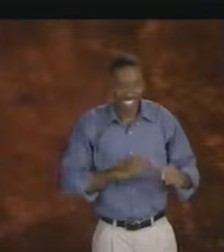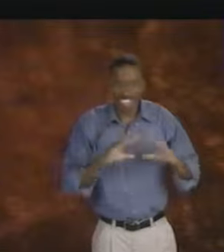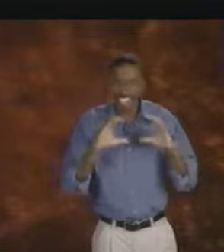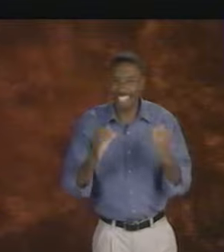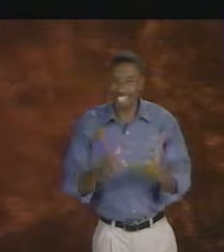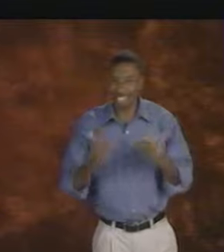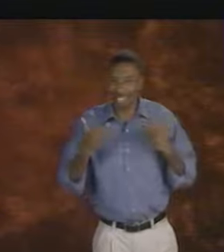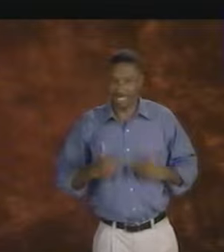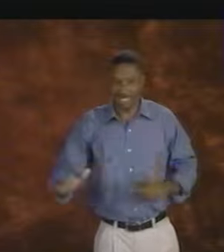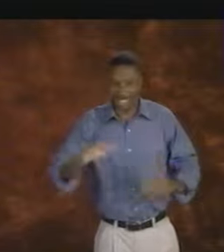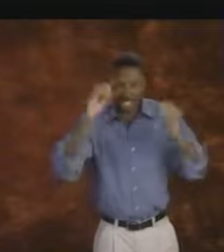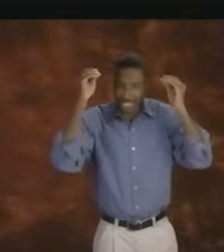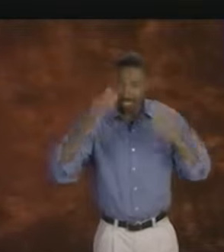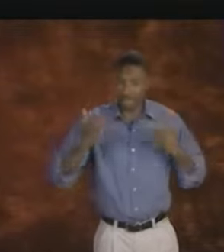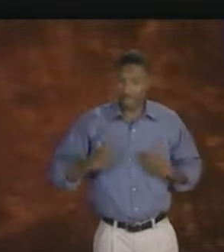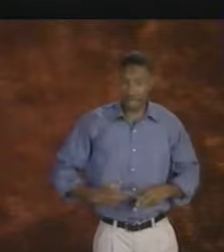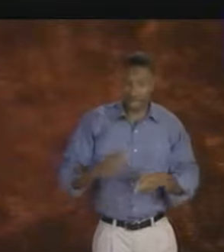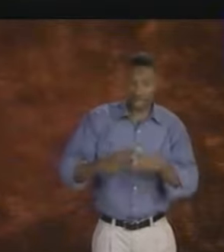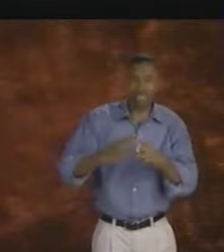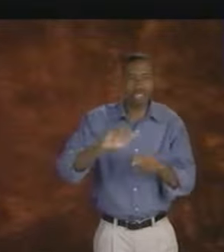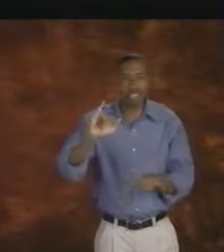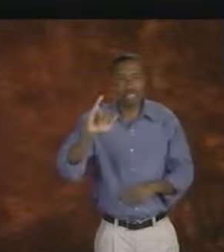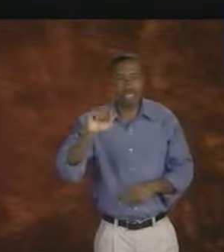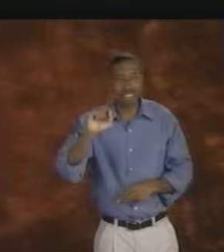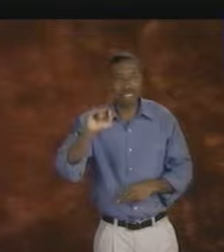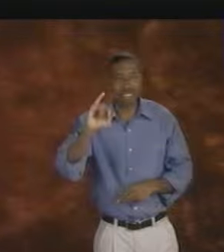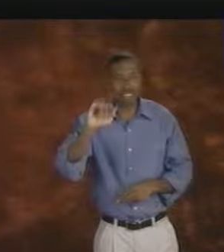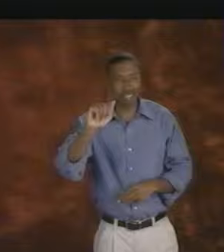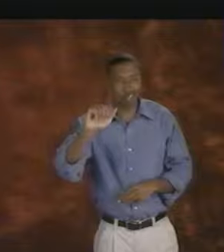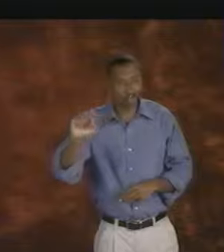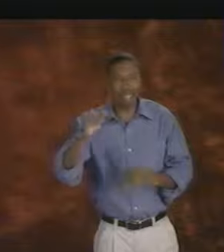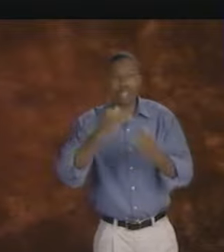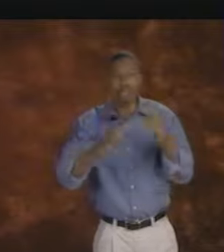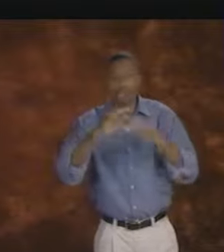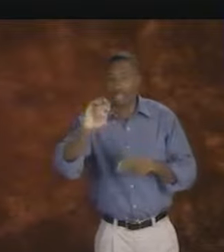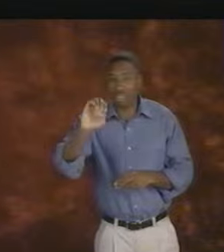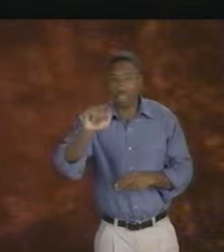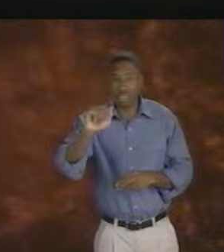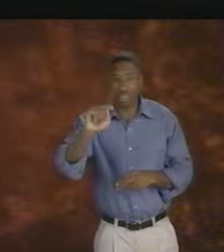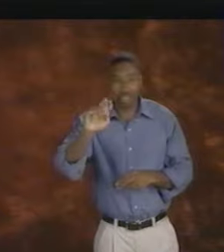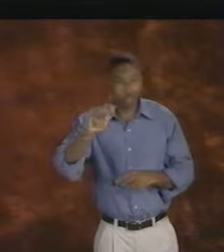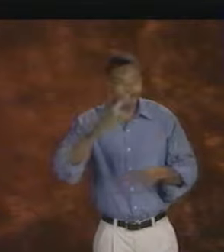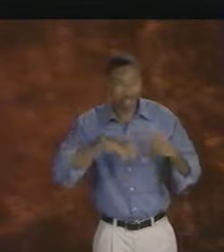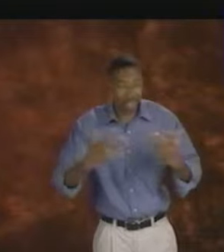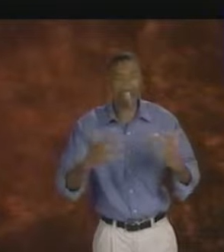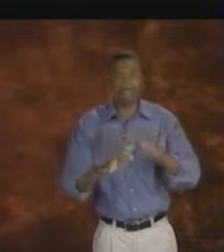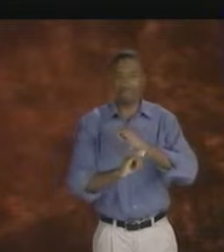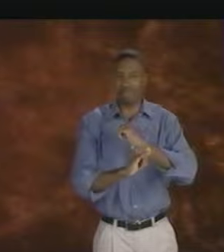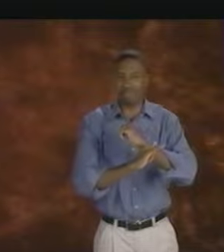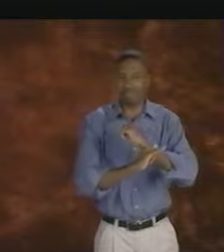Hello, class. Welcome. I'm your teacher today, and my name is Isaiah